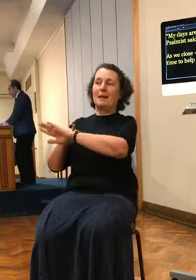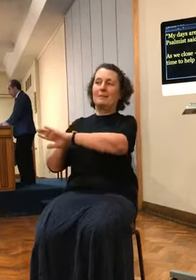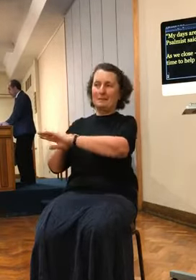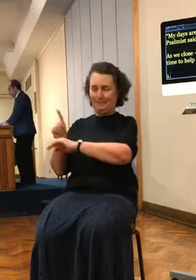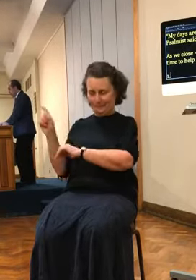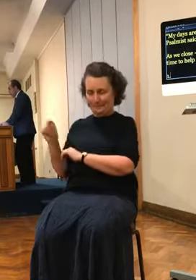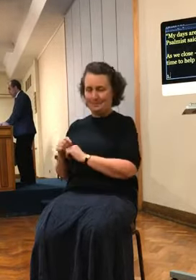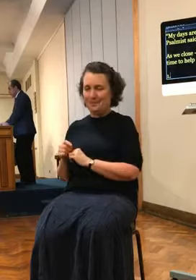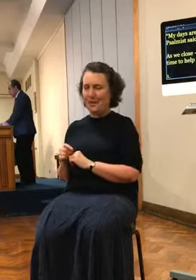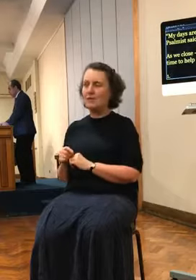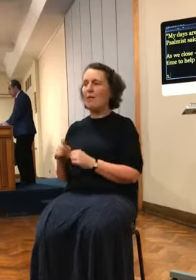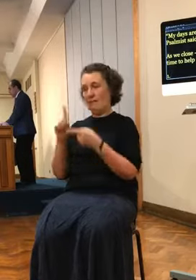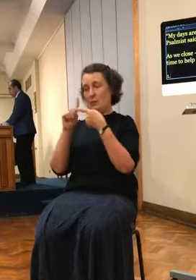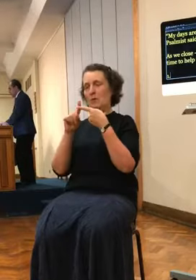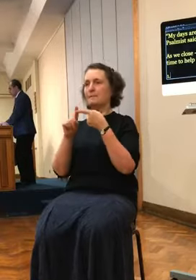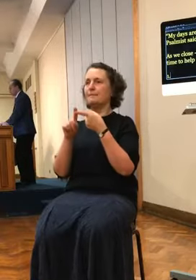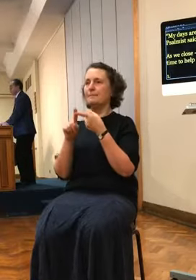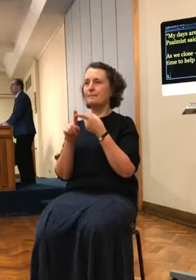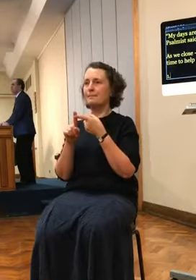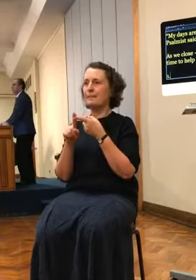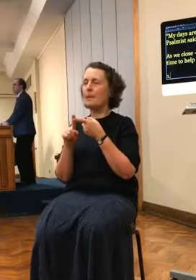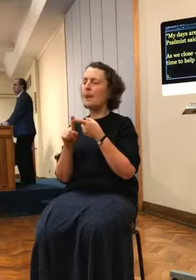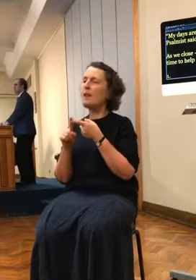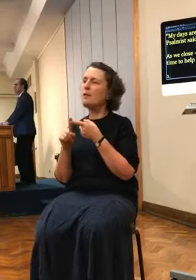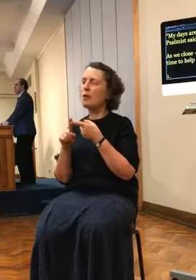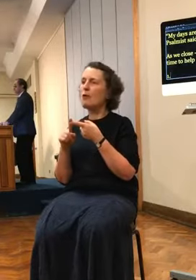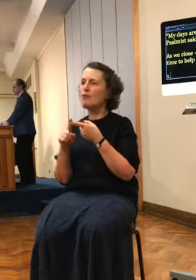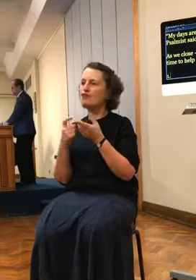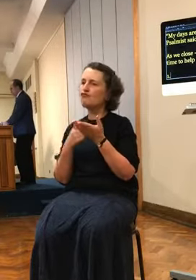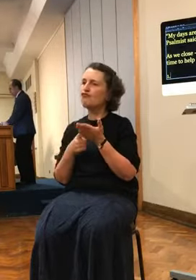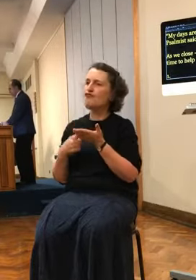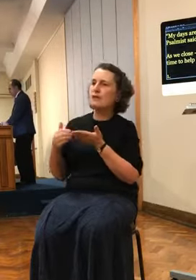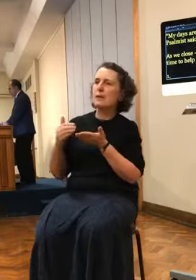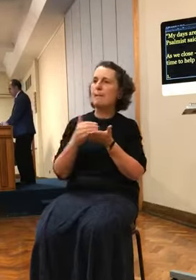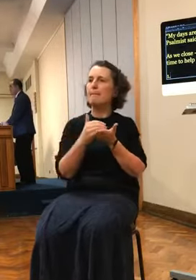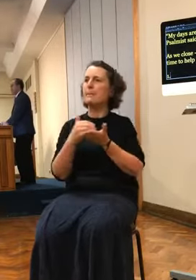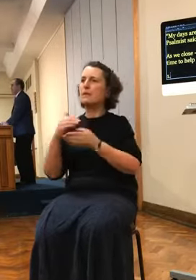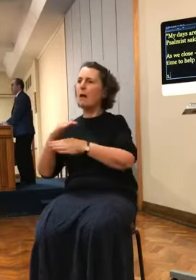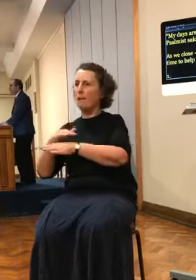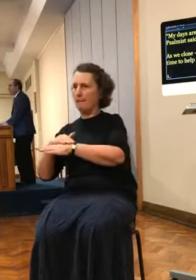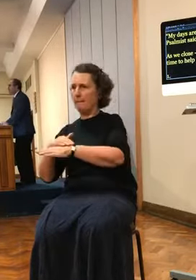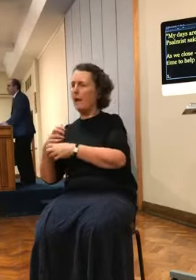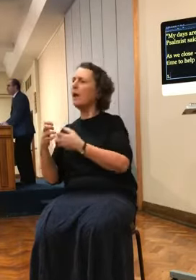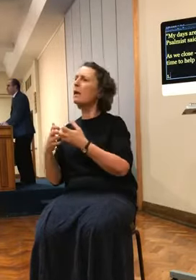how to redeem the time. To redeem the time, we have to be